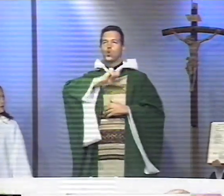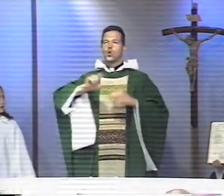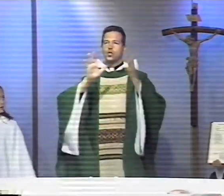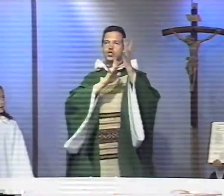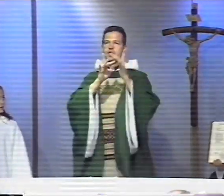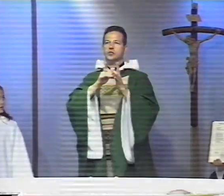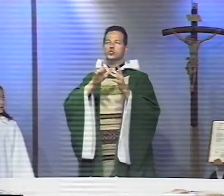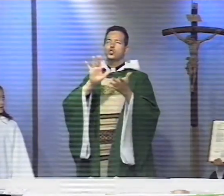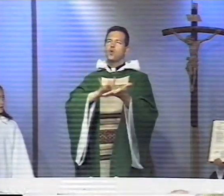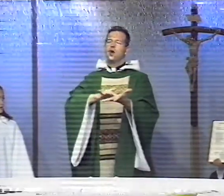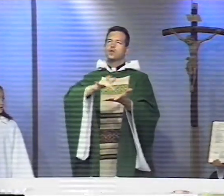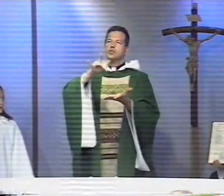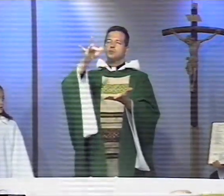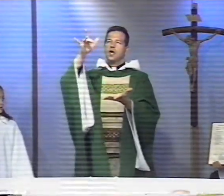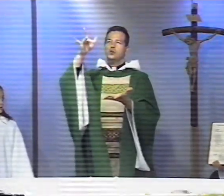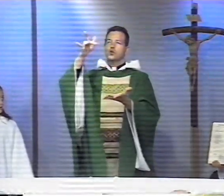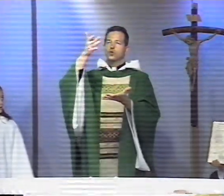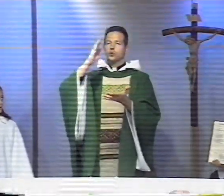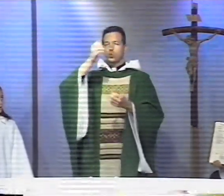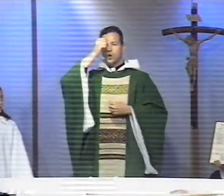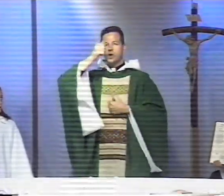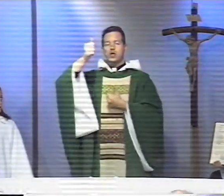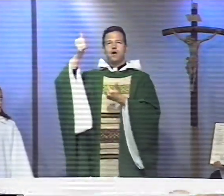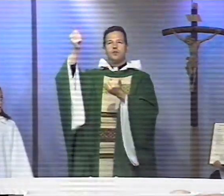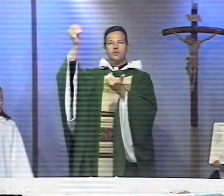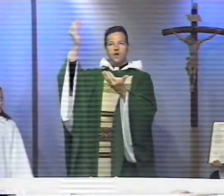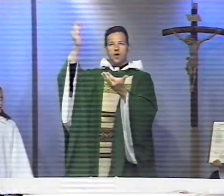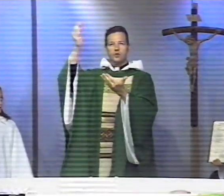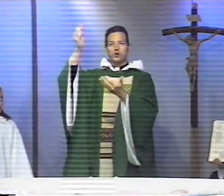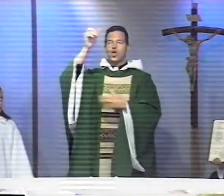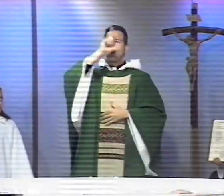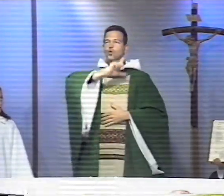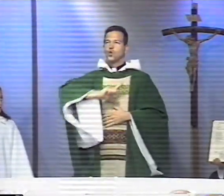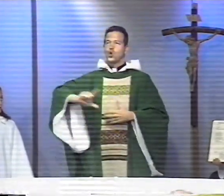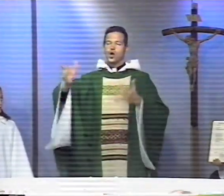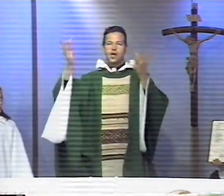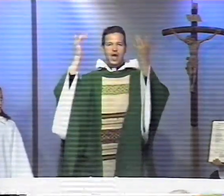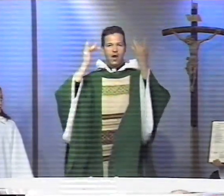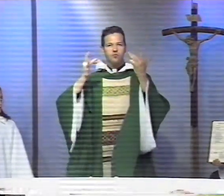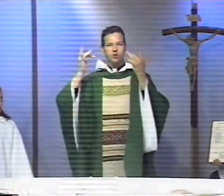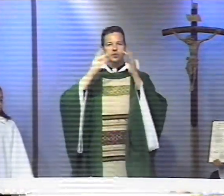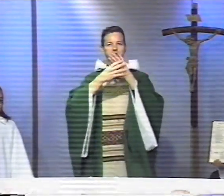Lord Jesus, you are the splendor, the glory of the Father. Lord, have mercy.